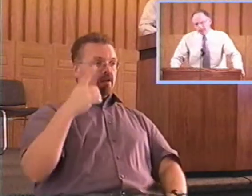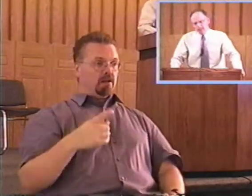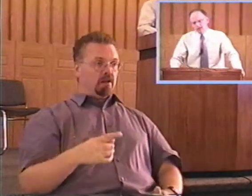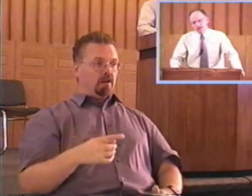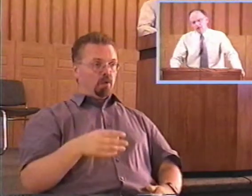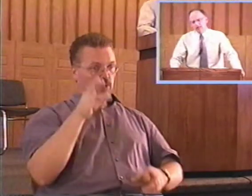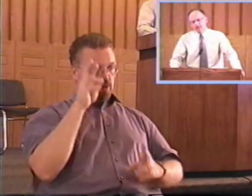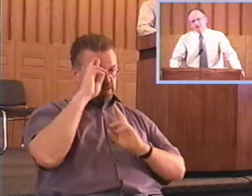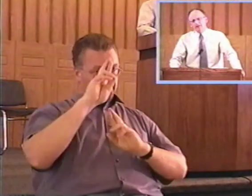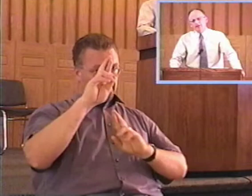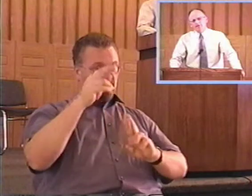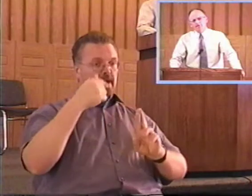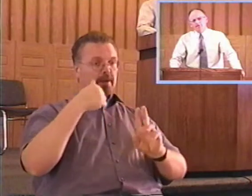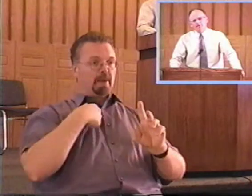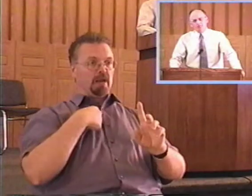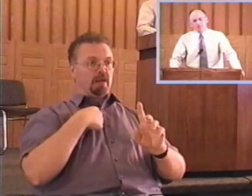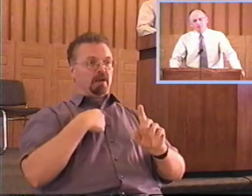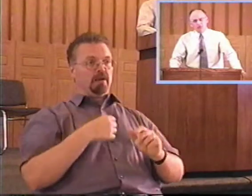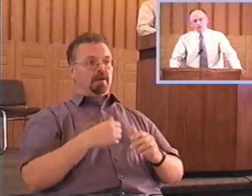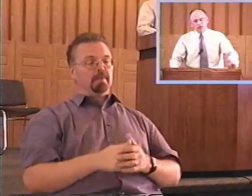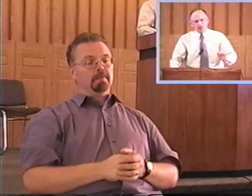Respect me.